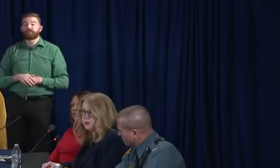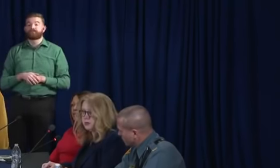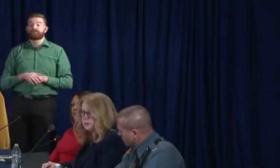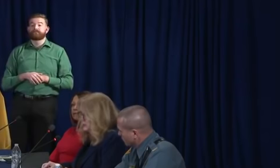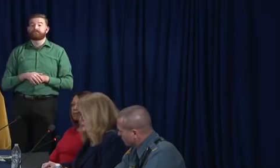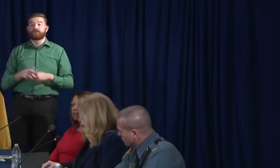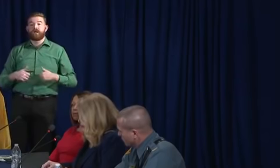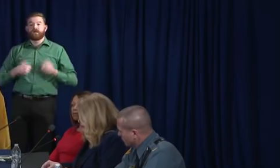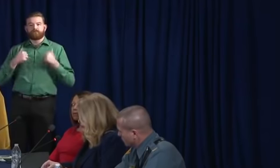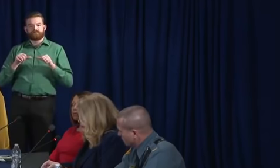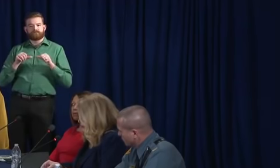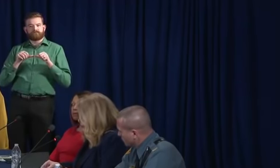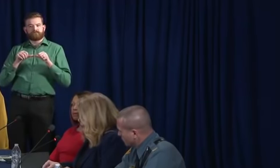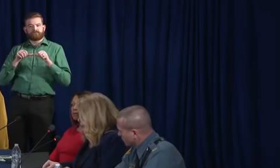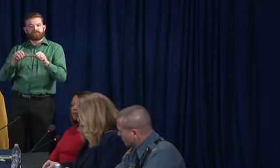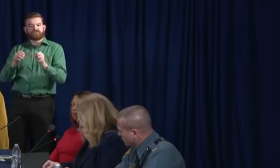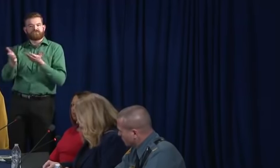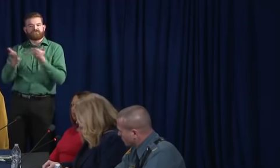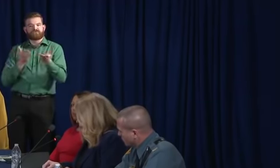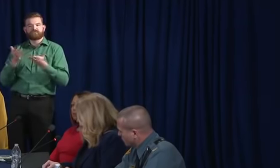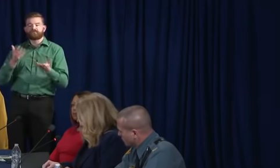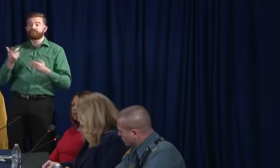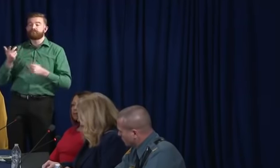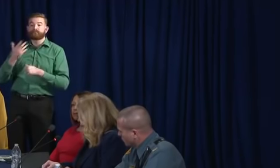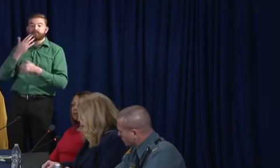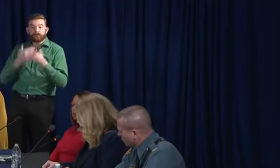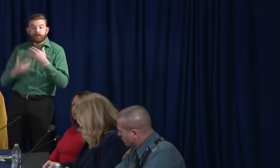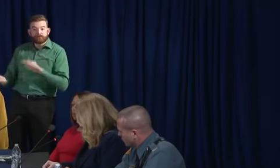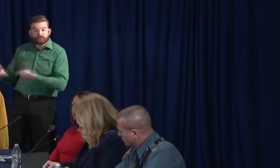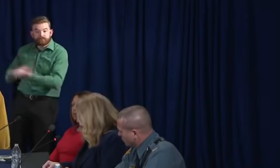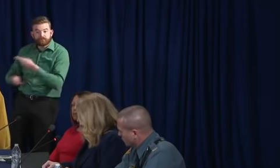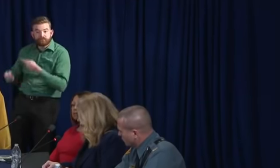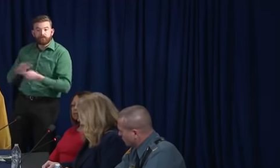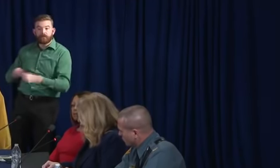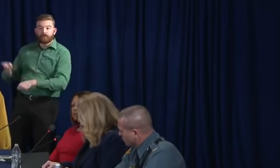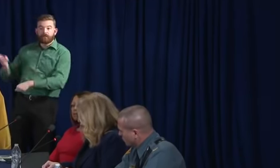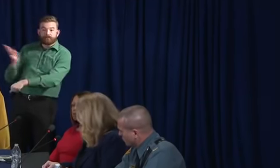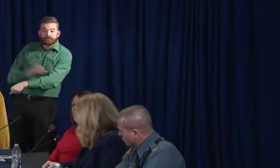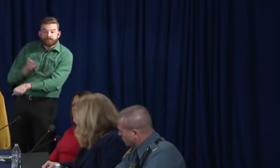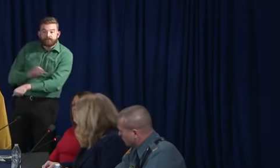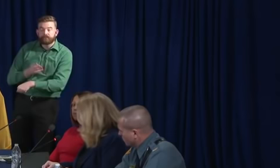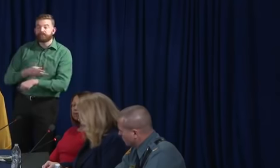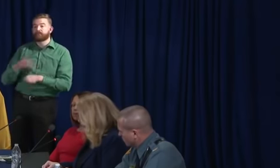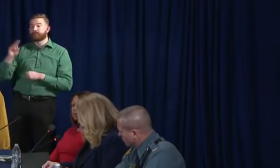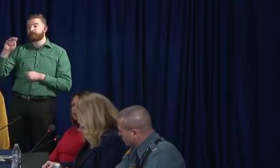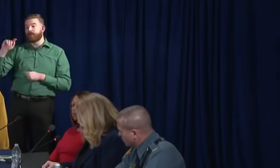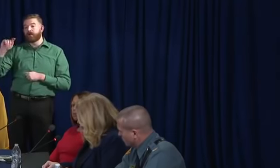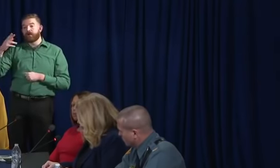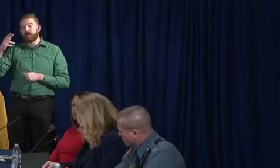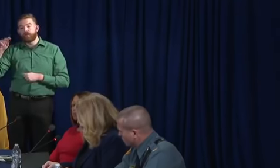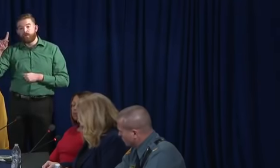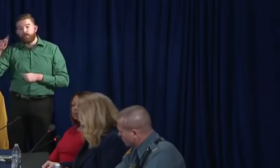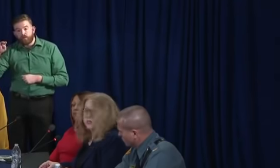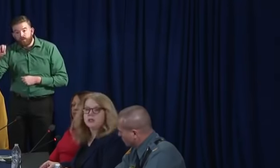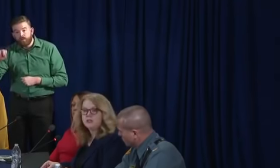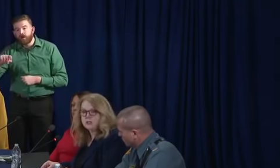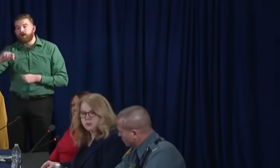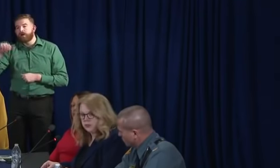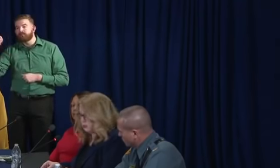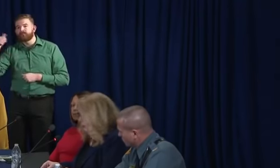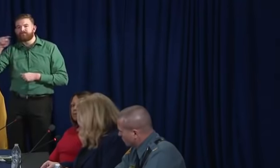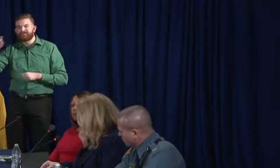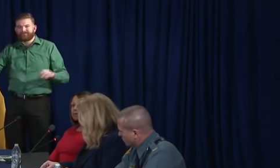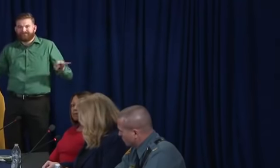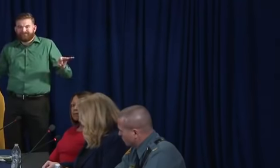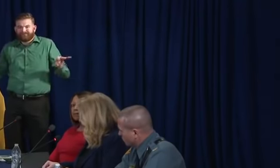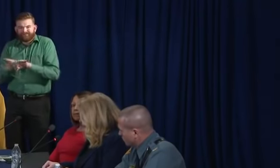methadone treatment. We're not alone in this work. We're closely coordinating through the Emergency Operations Center the governor stood up and working closely with